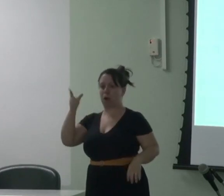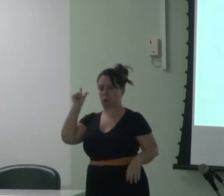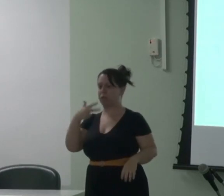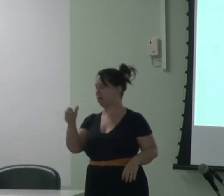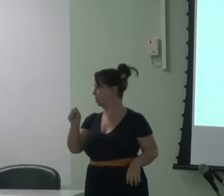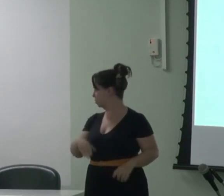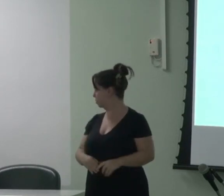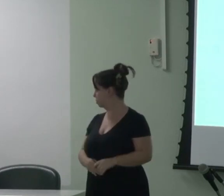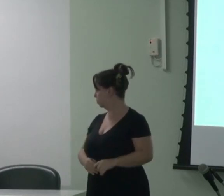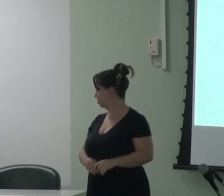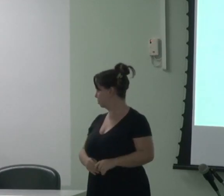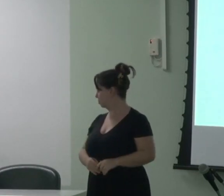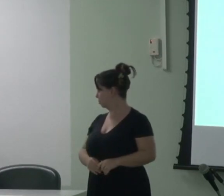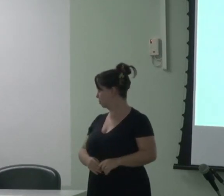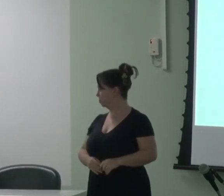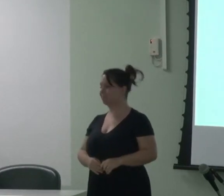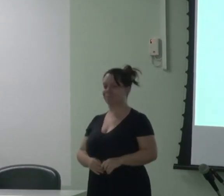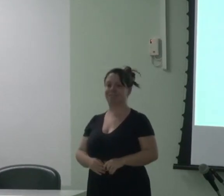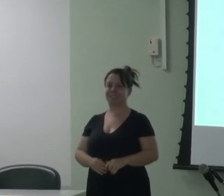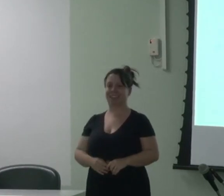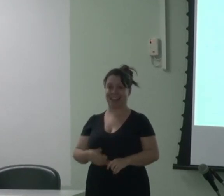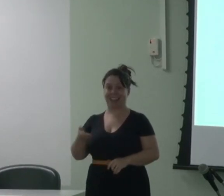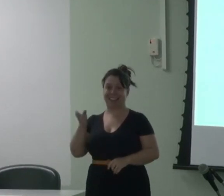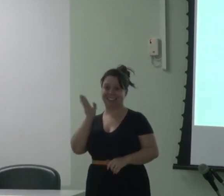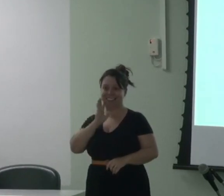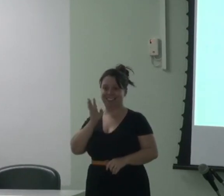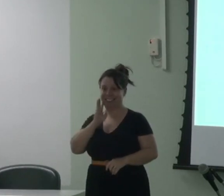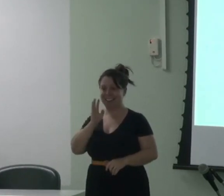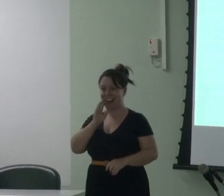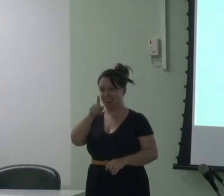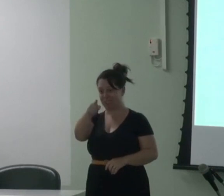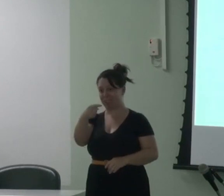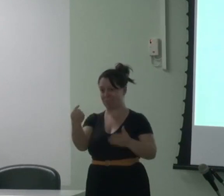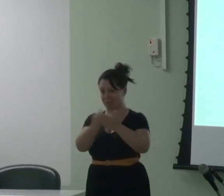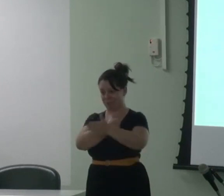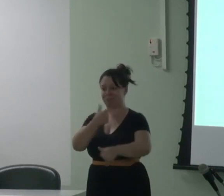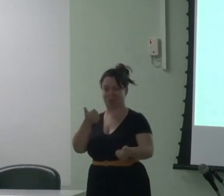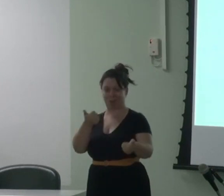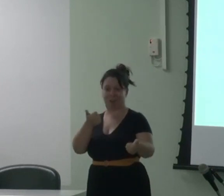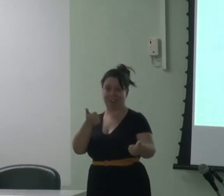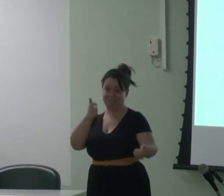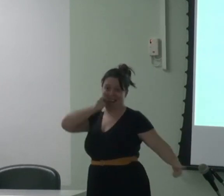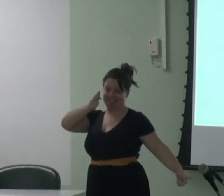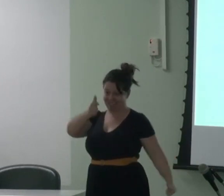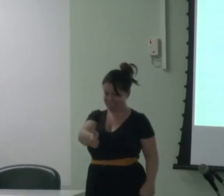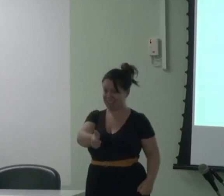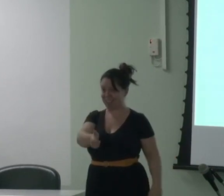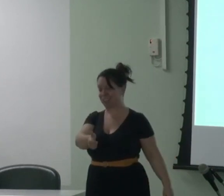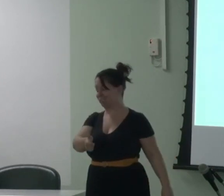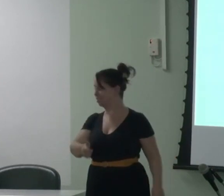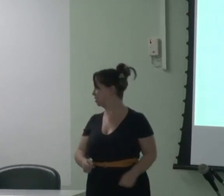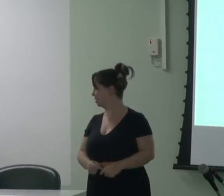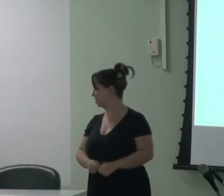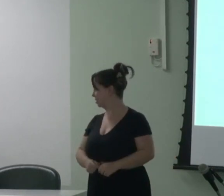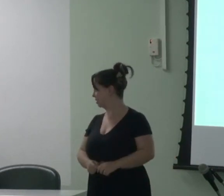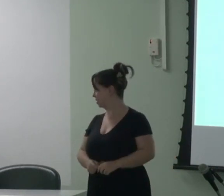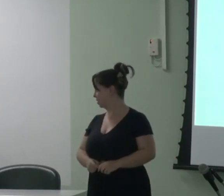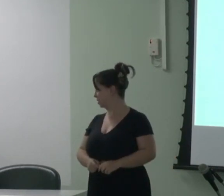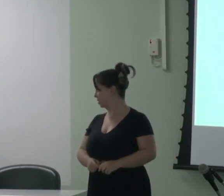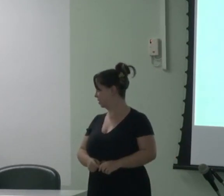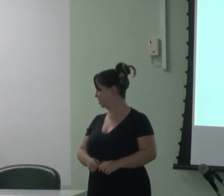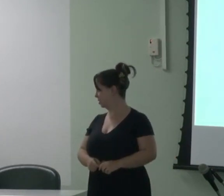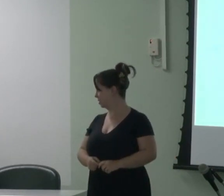Yeah, I would say cool that you know this issue. So it's interesting, but maybe I can add like